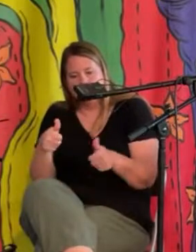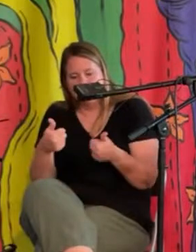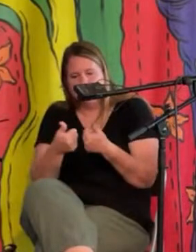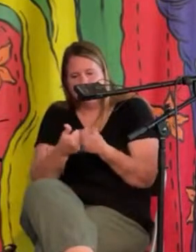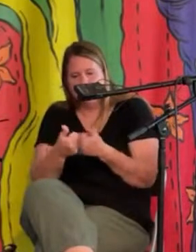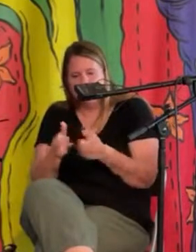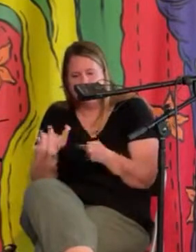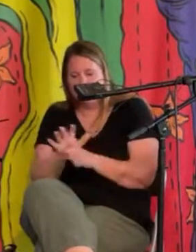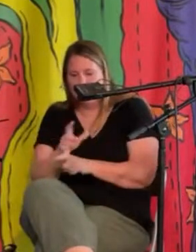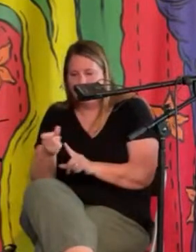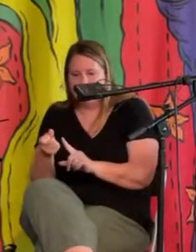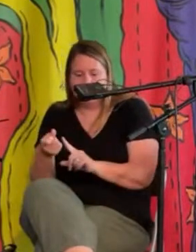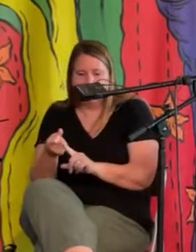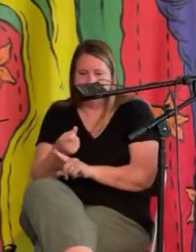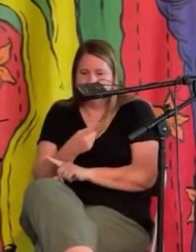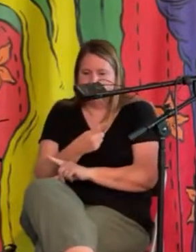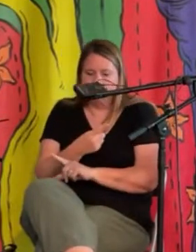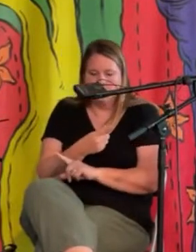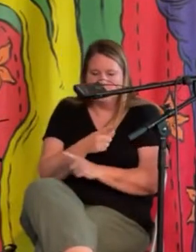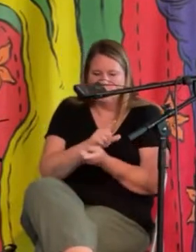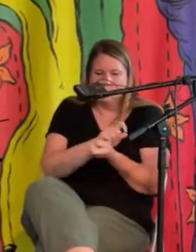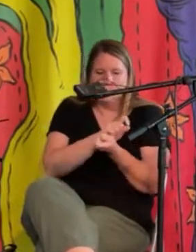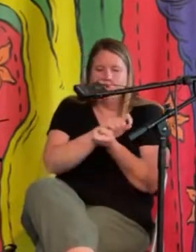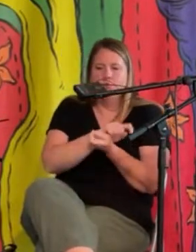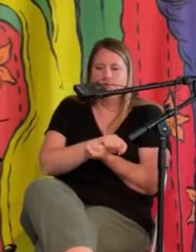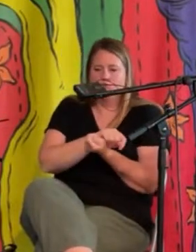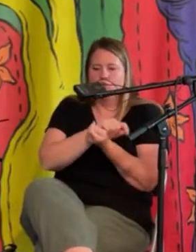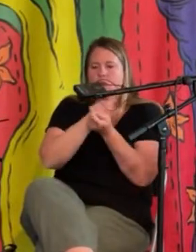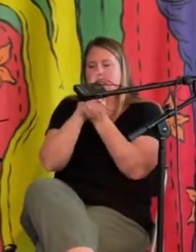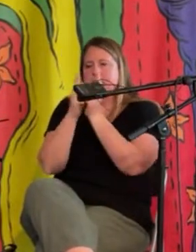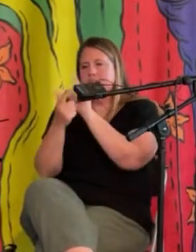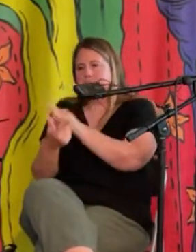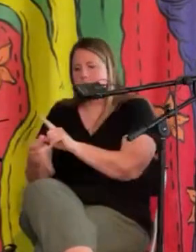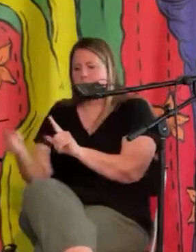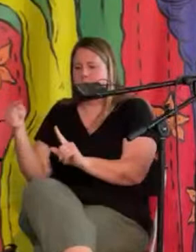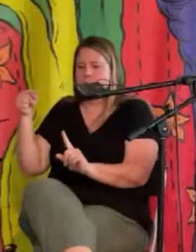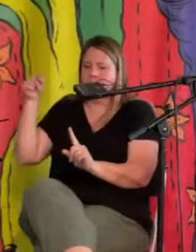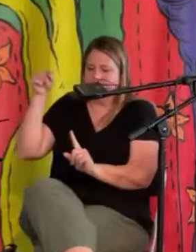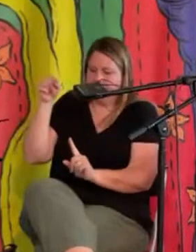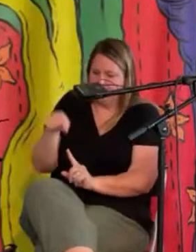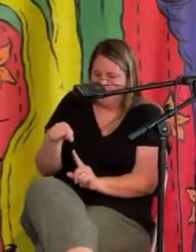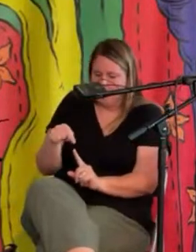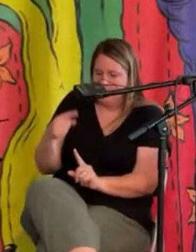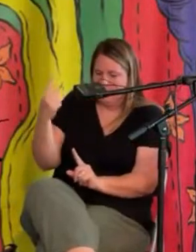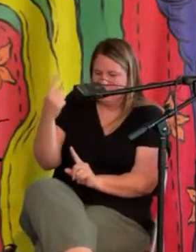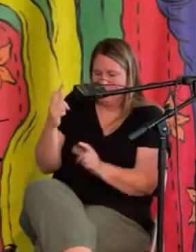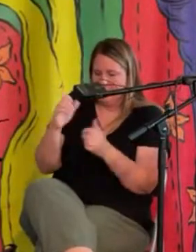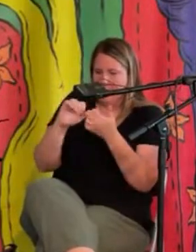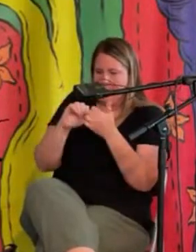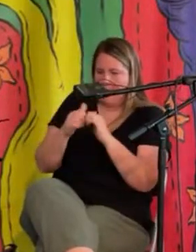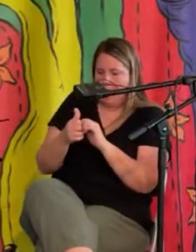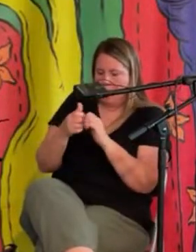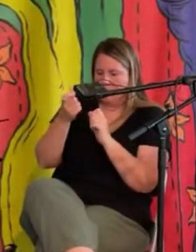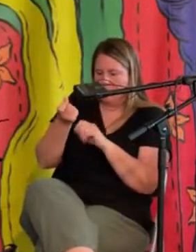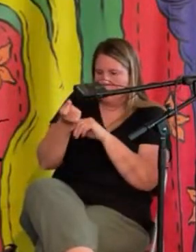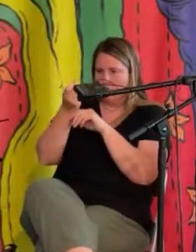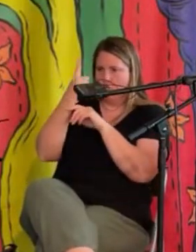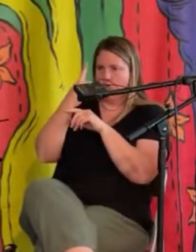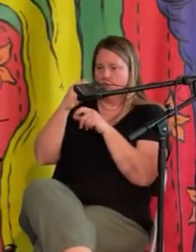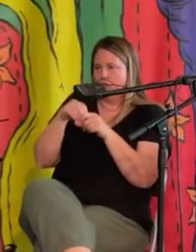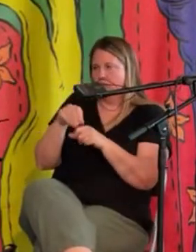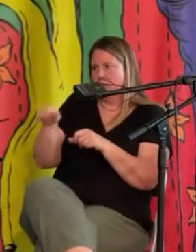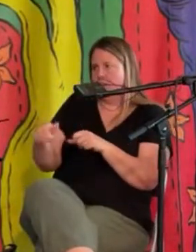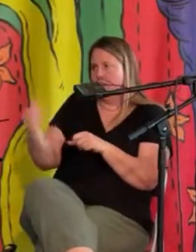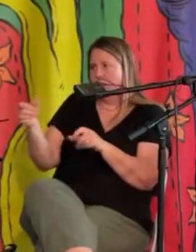entirely off text to translate the idea of something in the way that it is received in the other language.